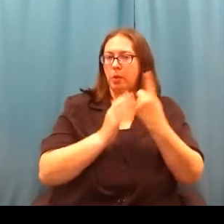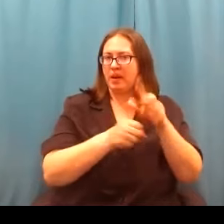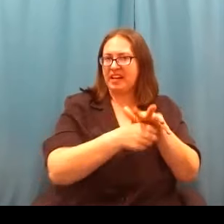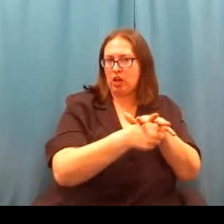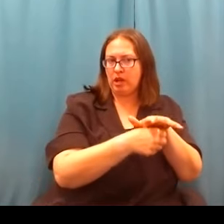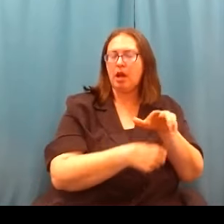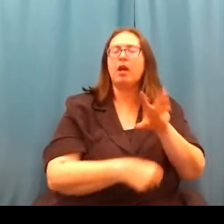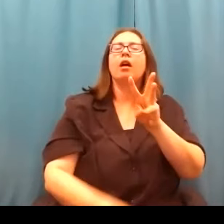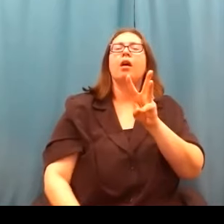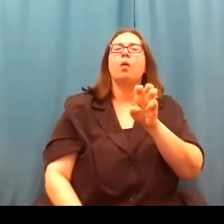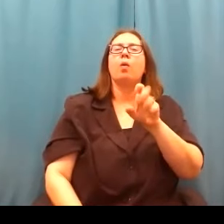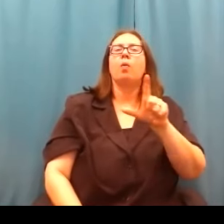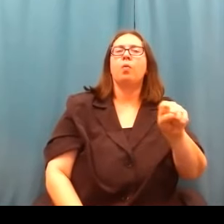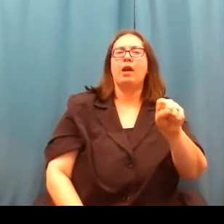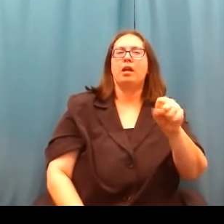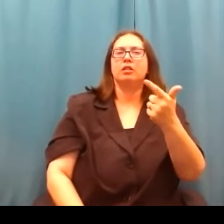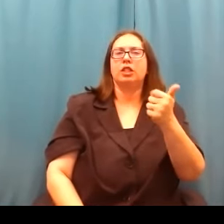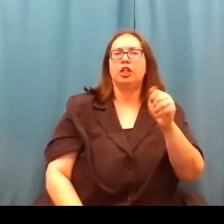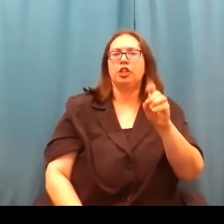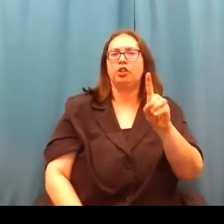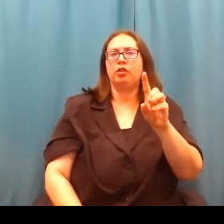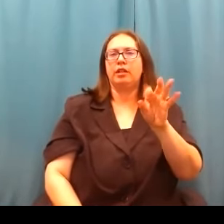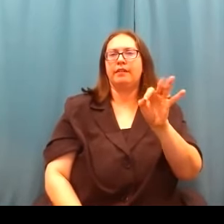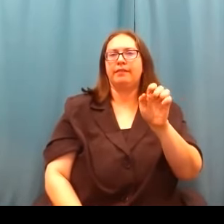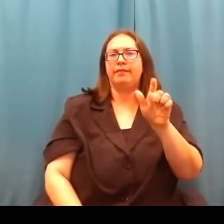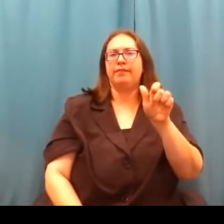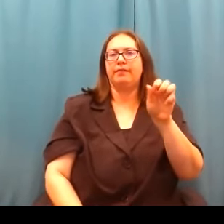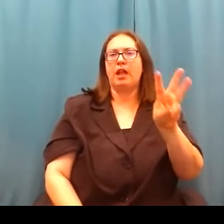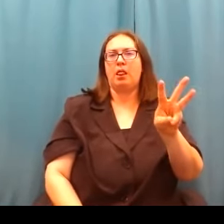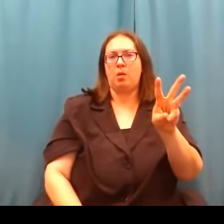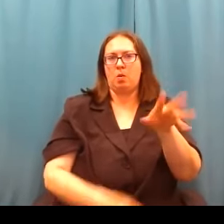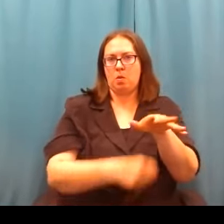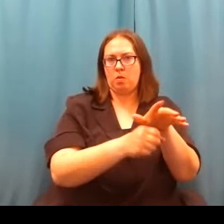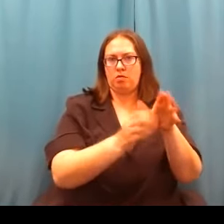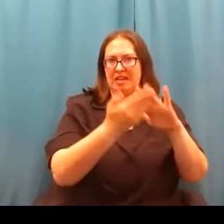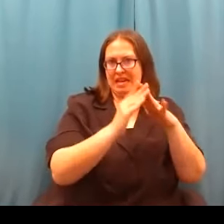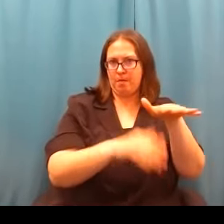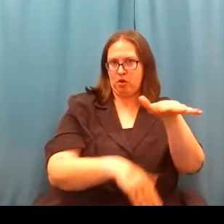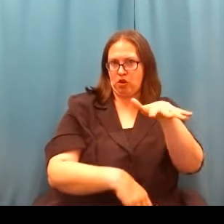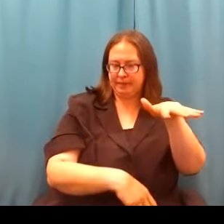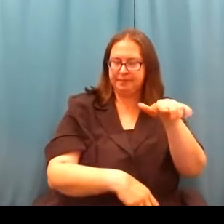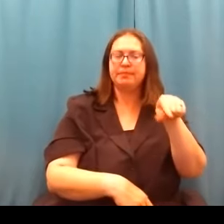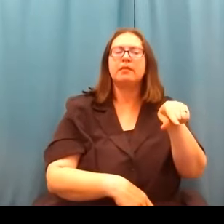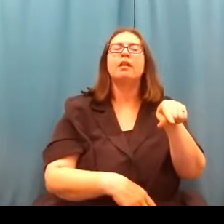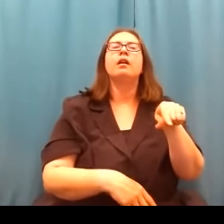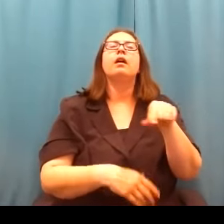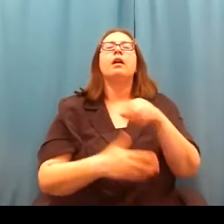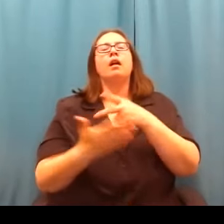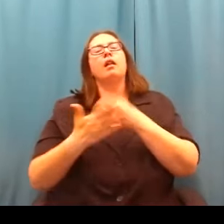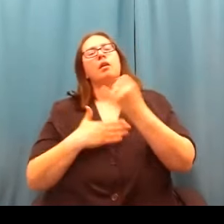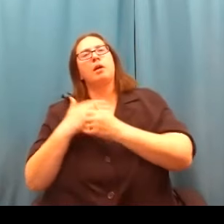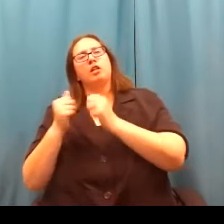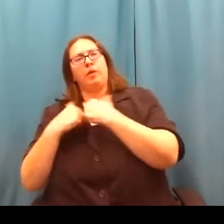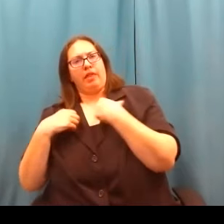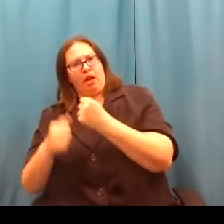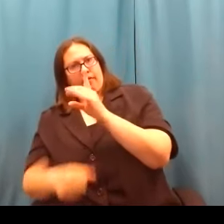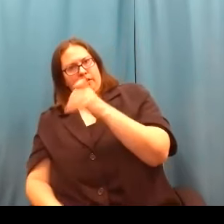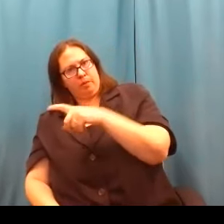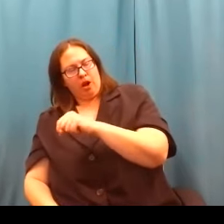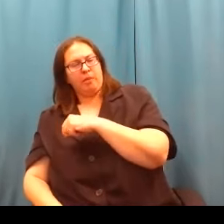Wells Goodfellow neighborhood, and it's a combination of a project with the health department